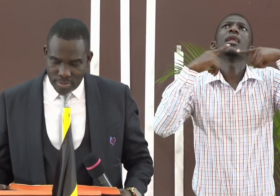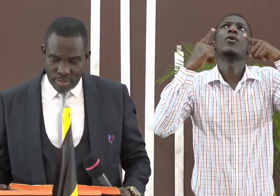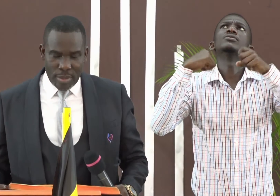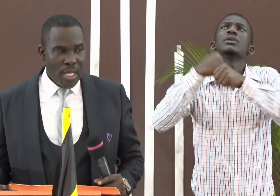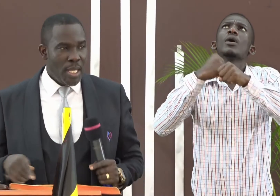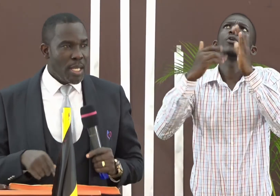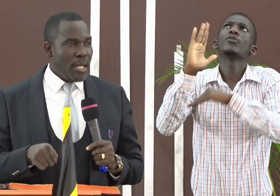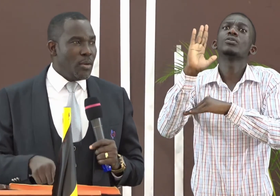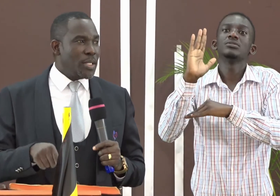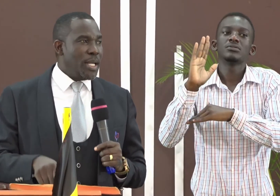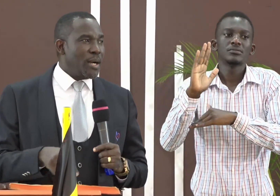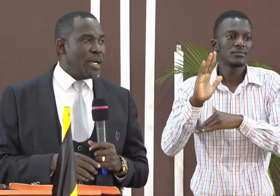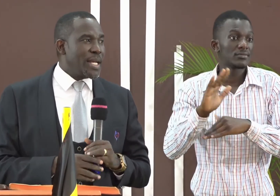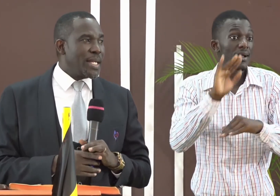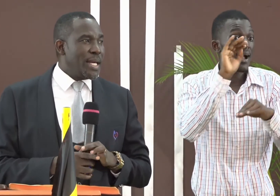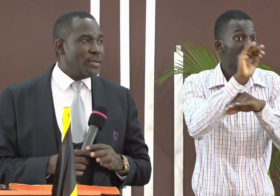I will live to declare.